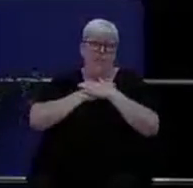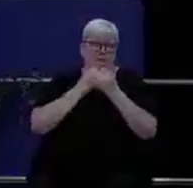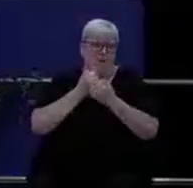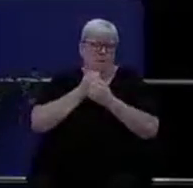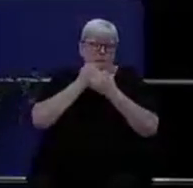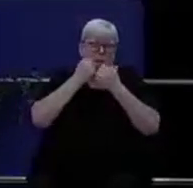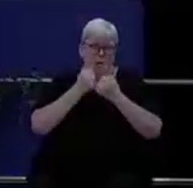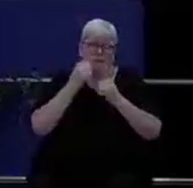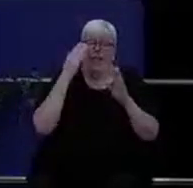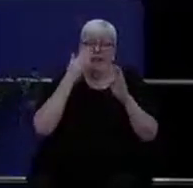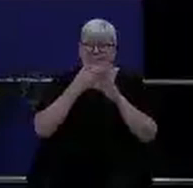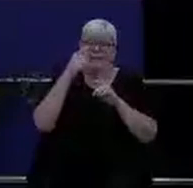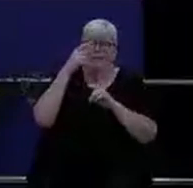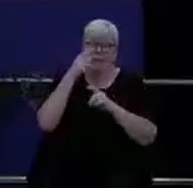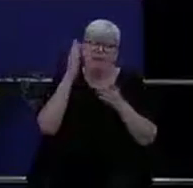and I acknowledge that.